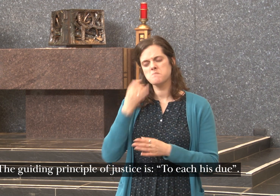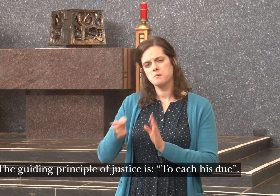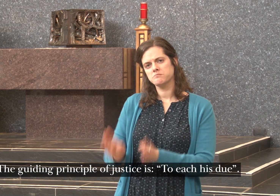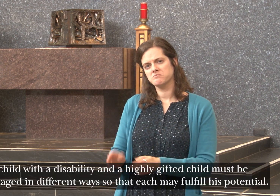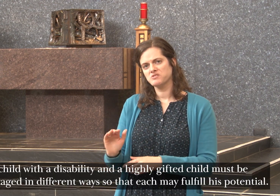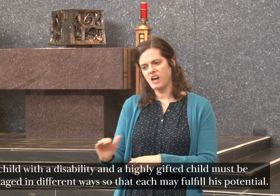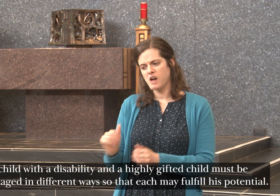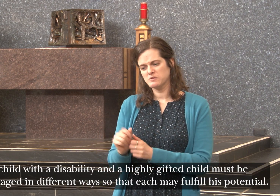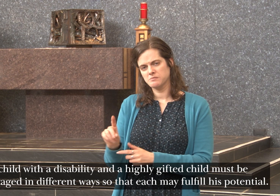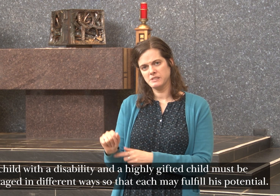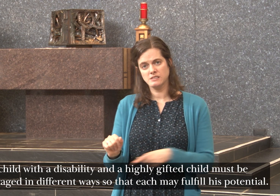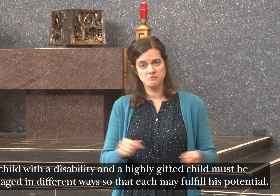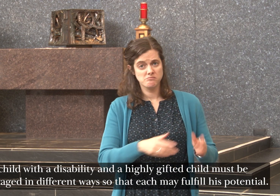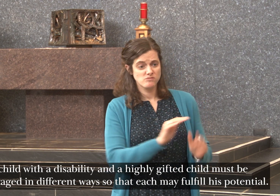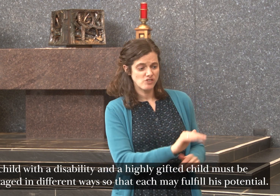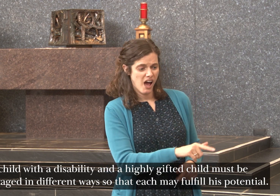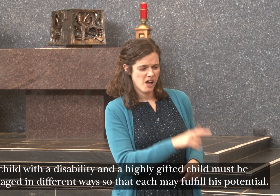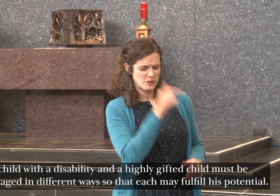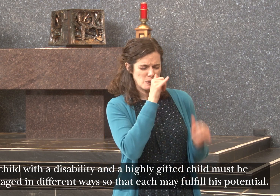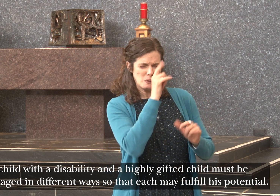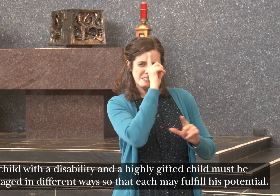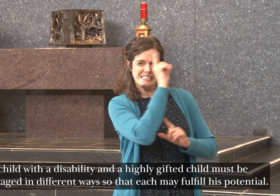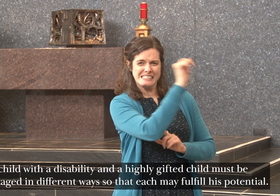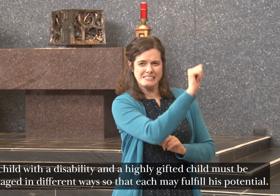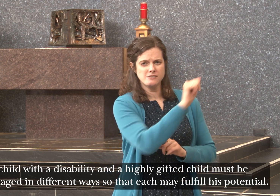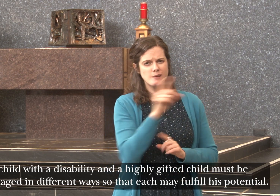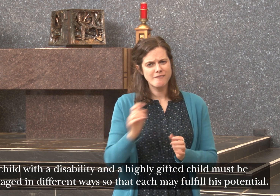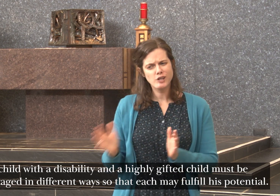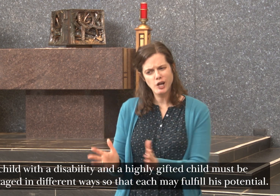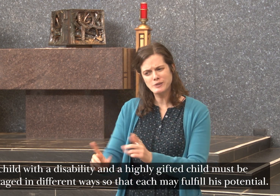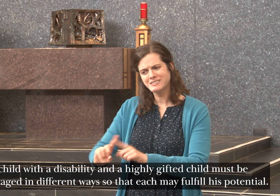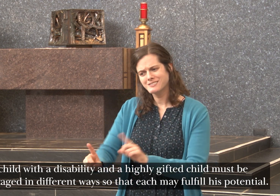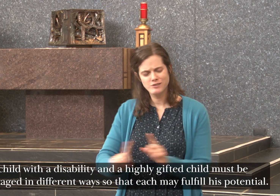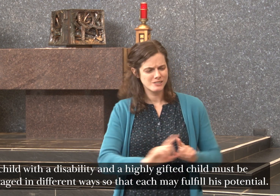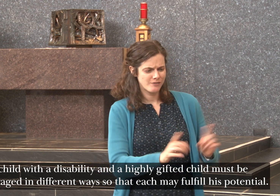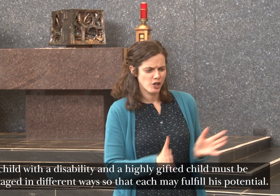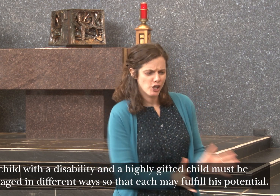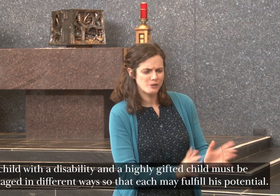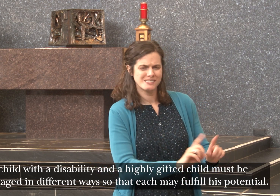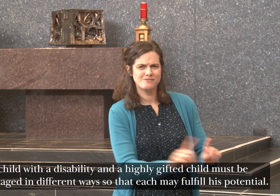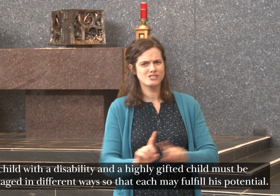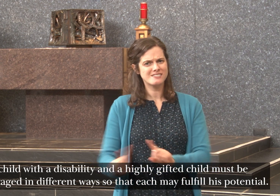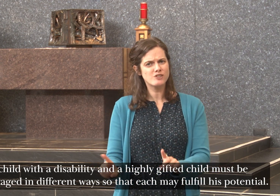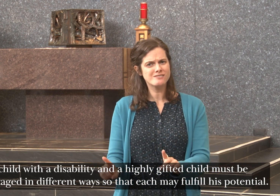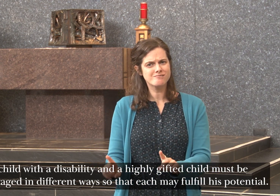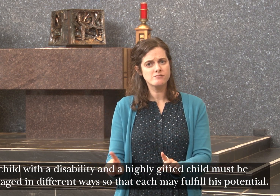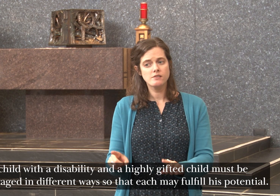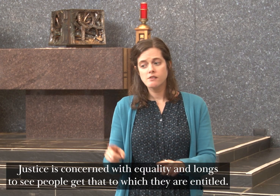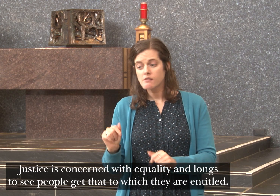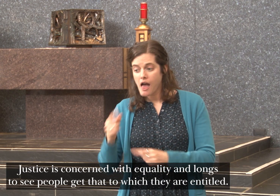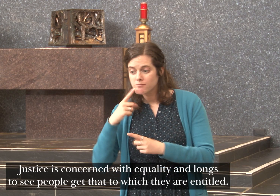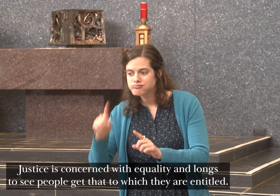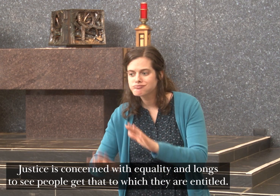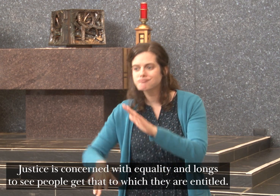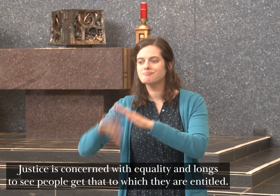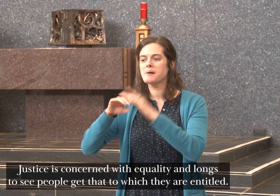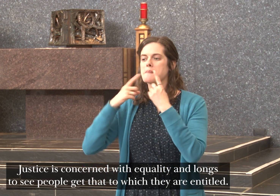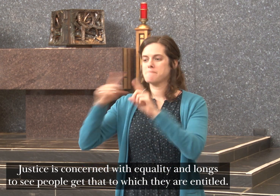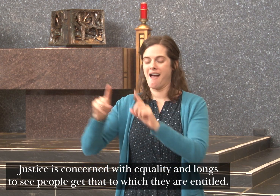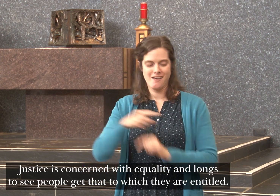A child with a disability and a highly gifted child must be encouraged in different ways so that each may fulfill his potential. Justice is